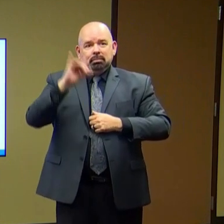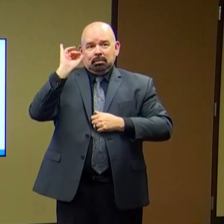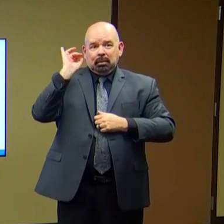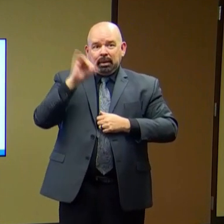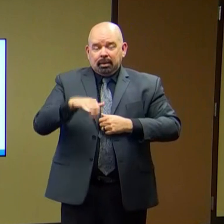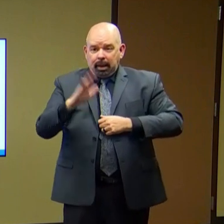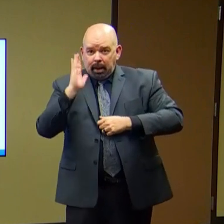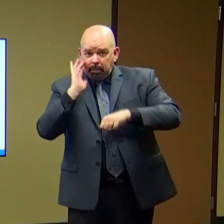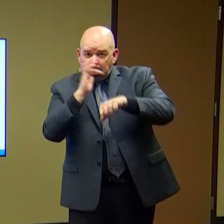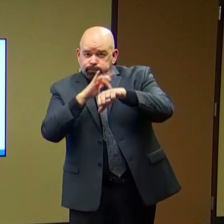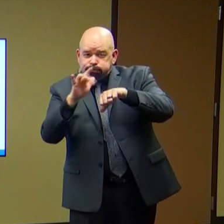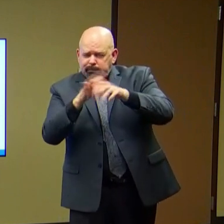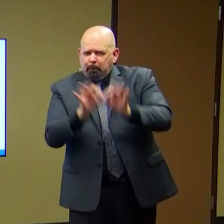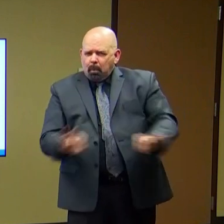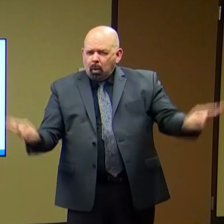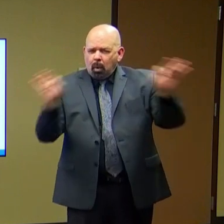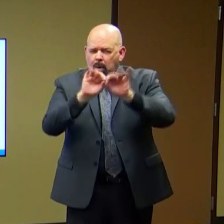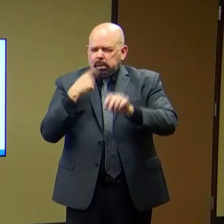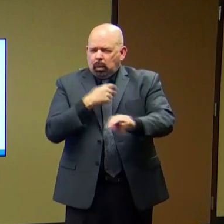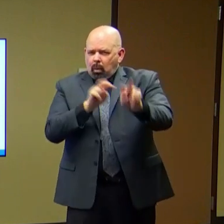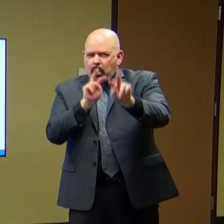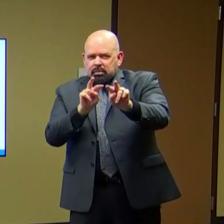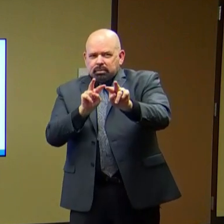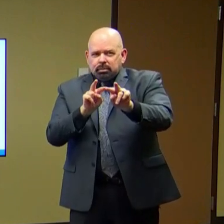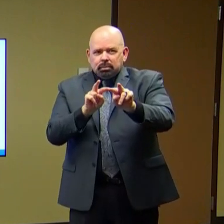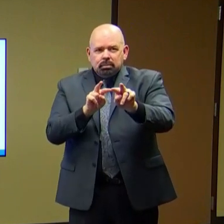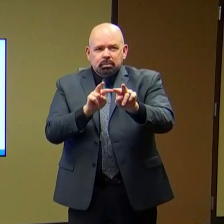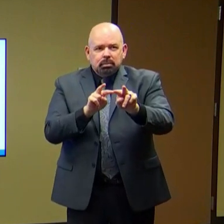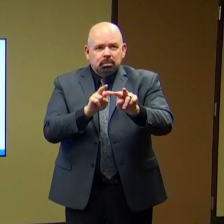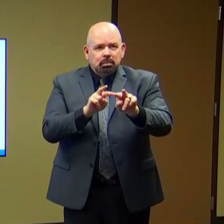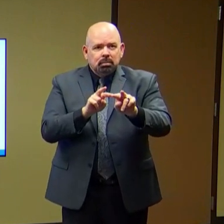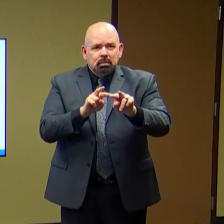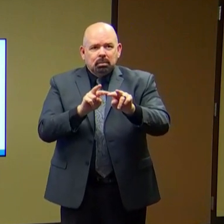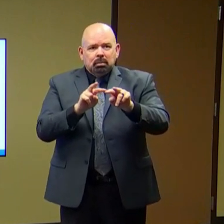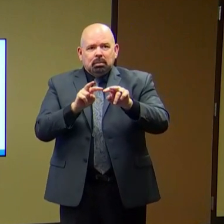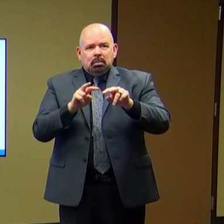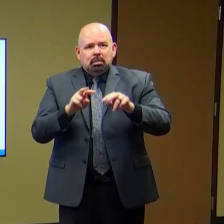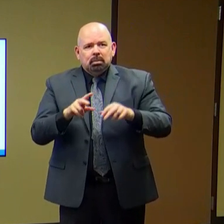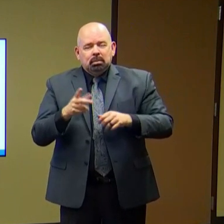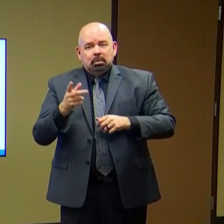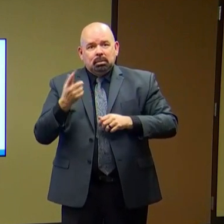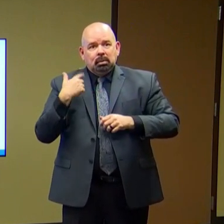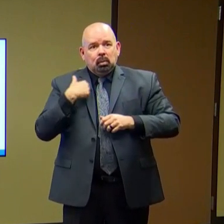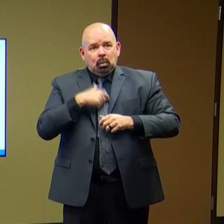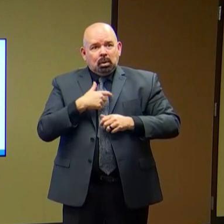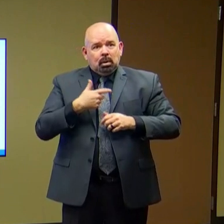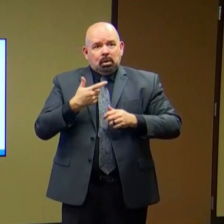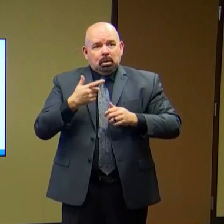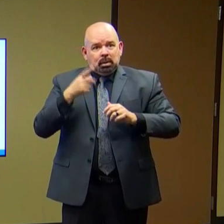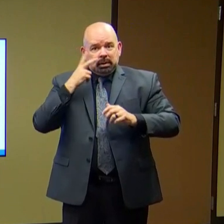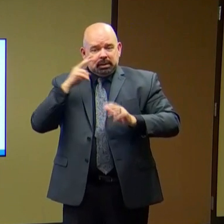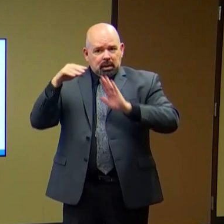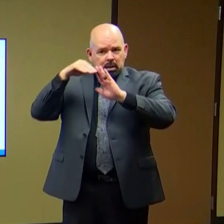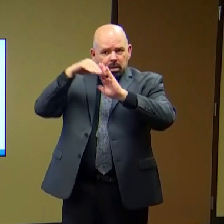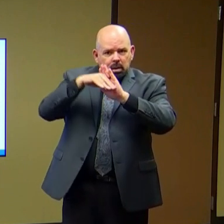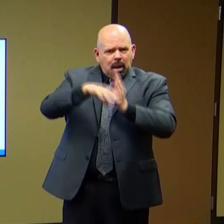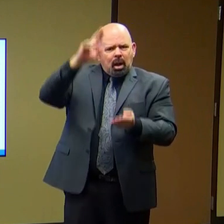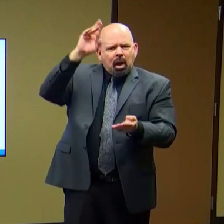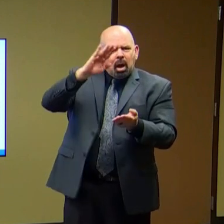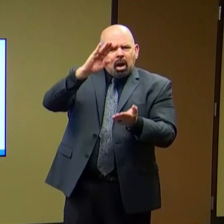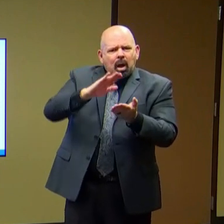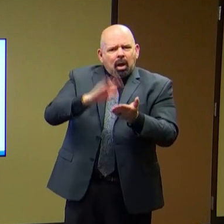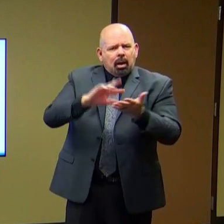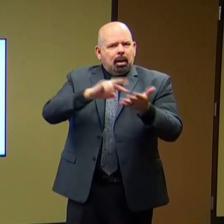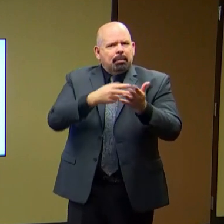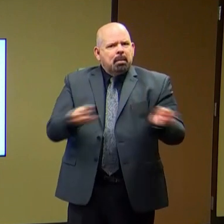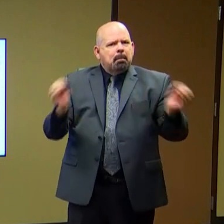that we don't want the number to go down. And unfortunately, we've stayed down, and it's been plateaued and